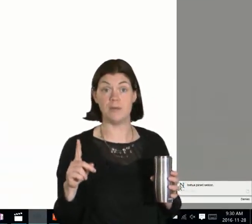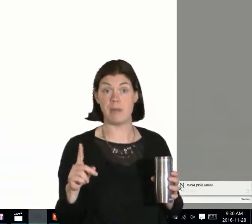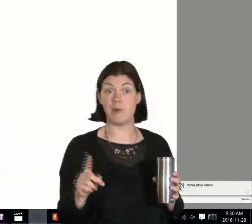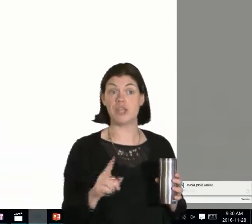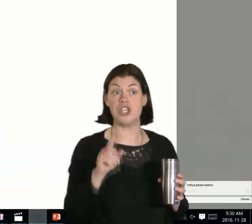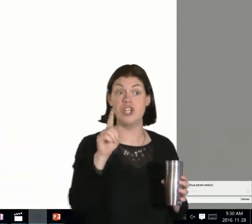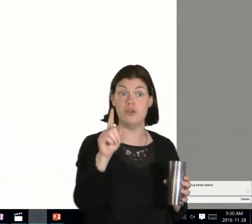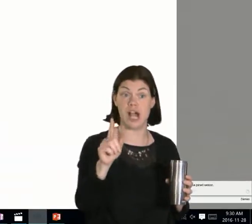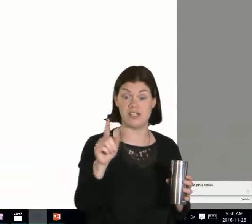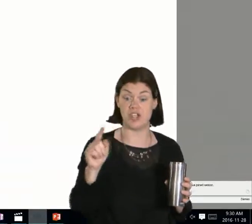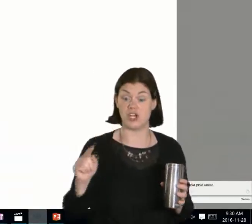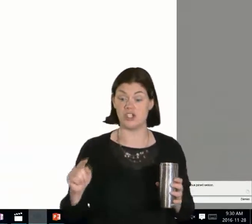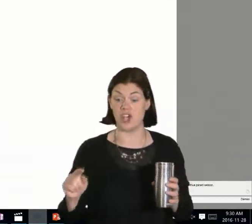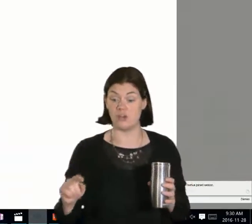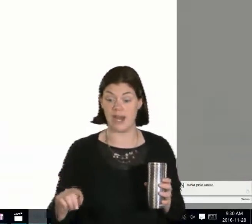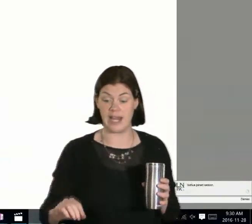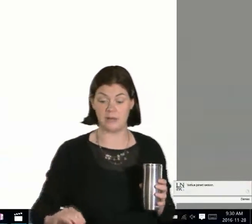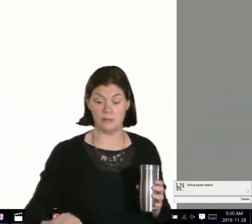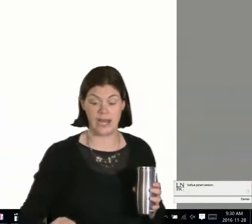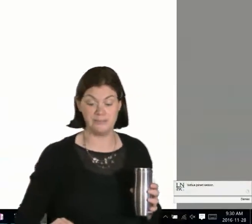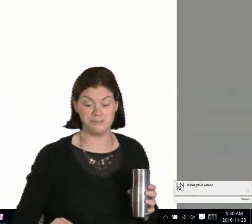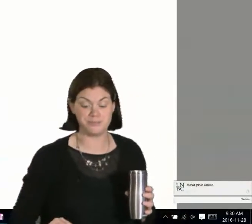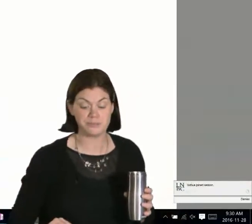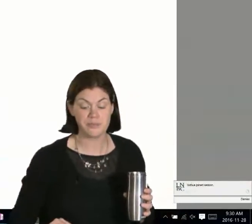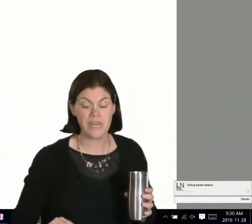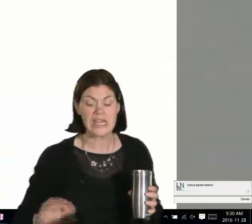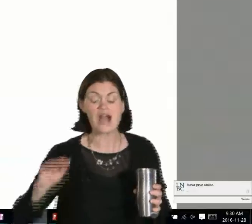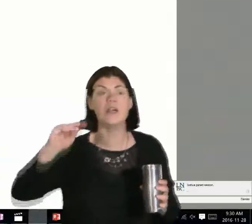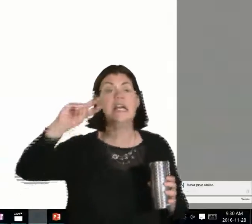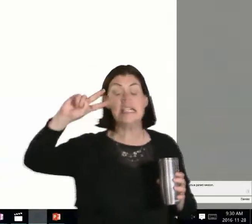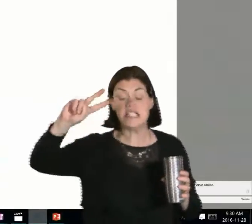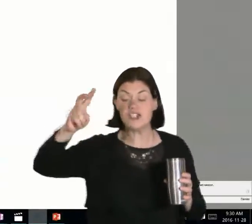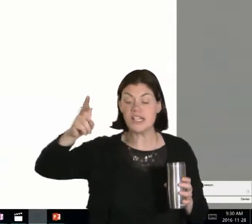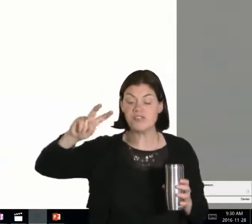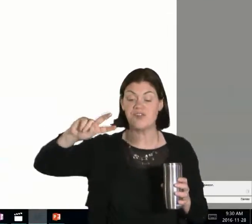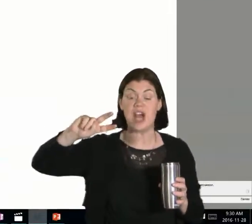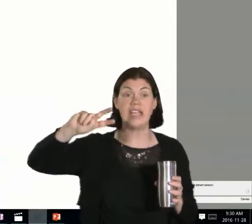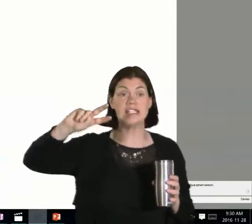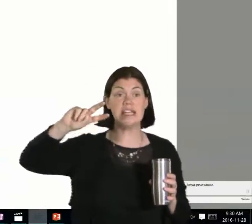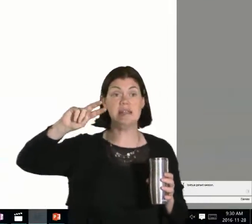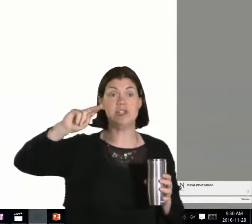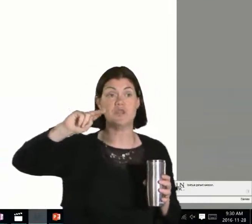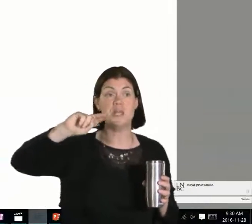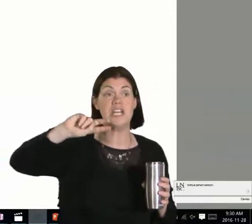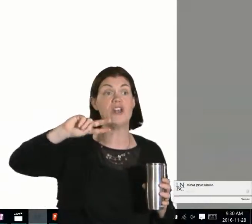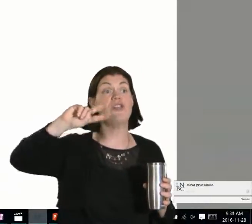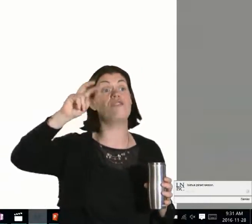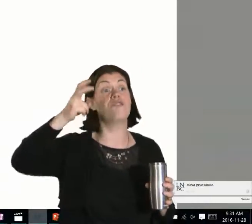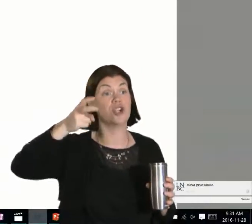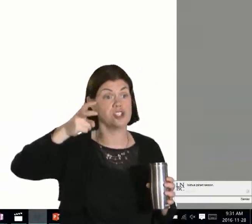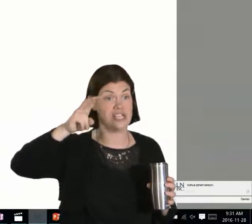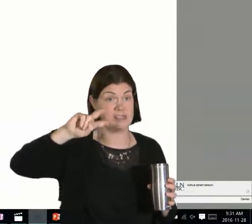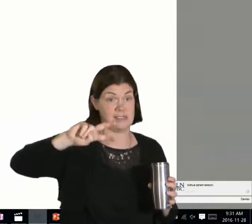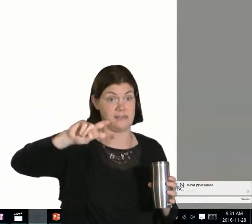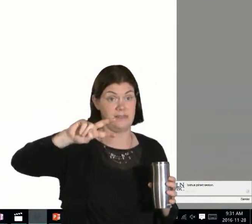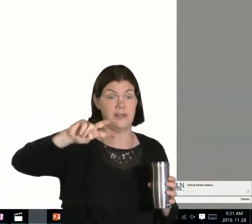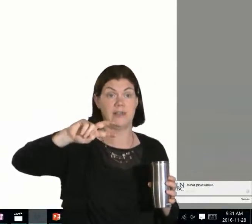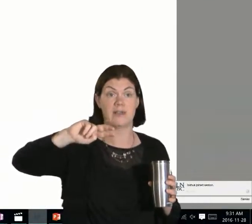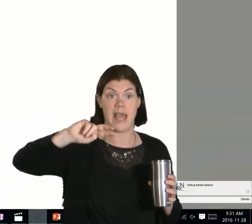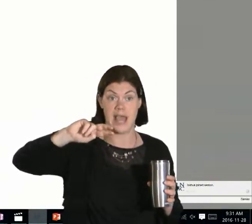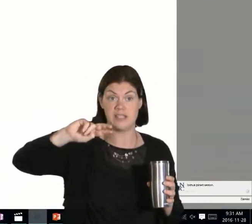to remember when you guys are songwriting, right? Now, did you guys find in between the